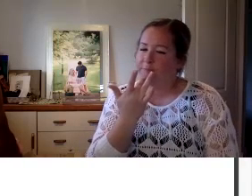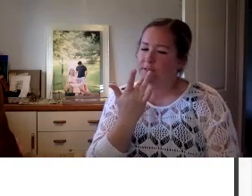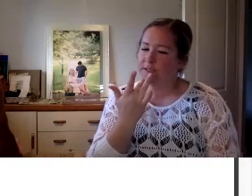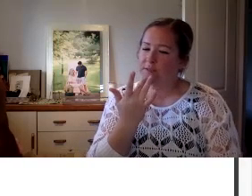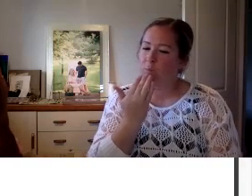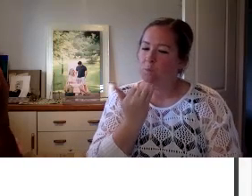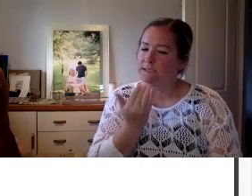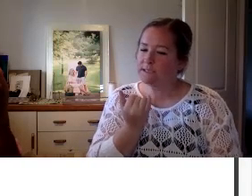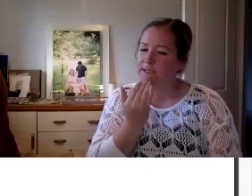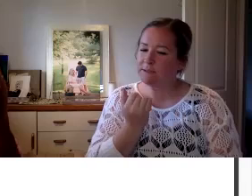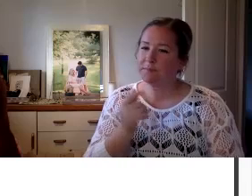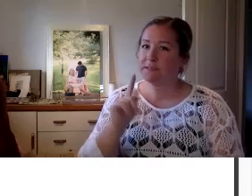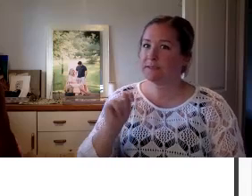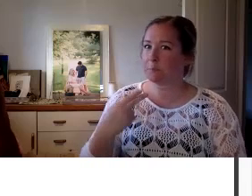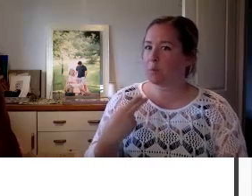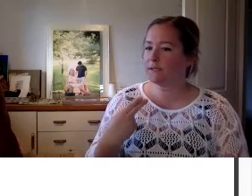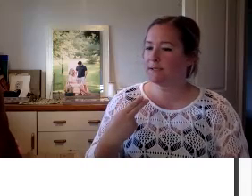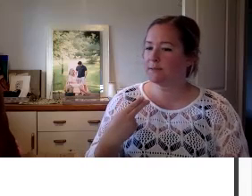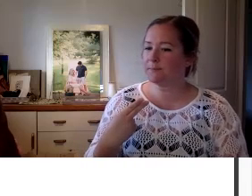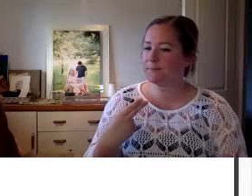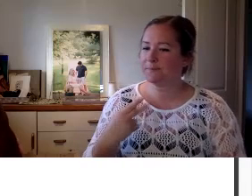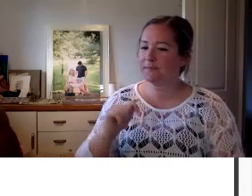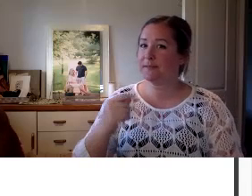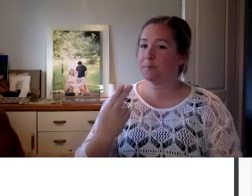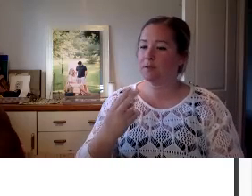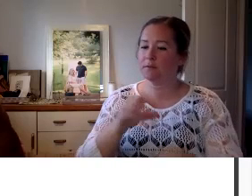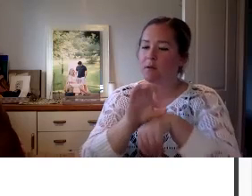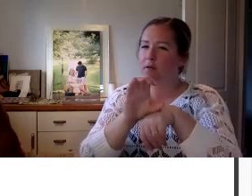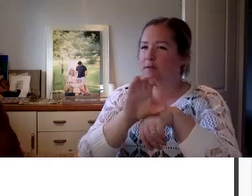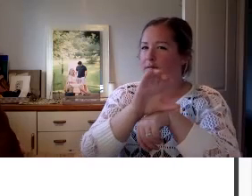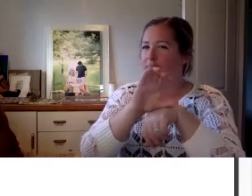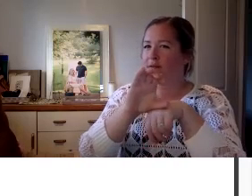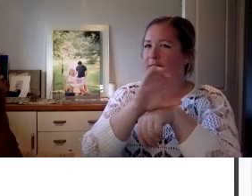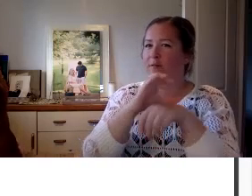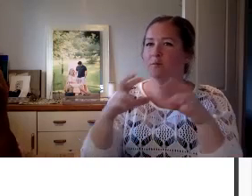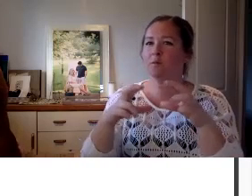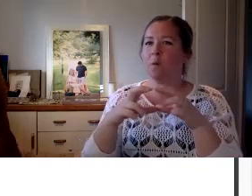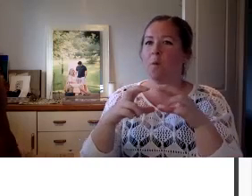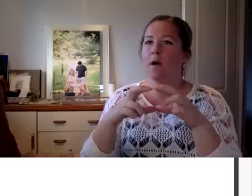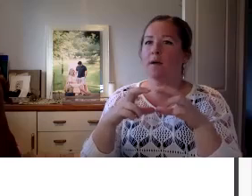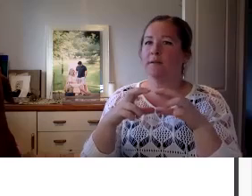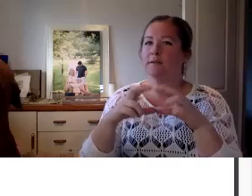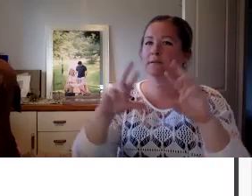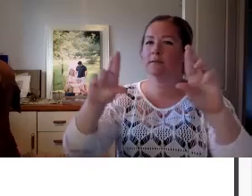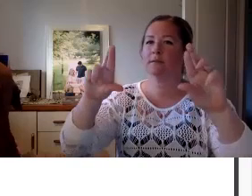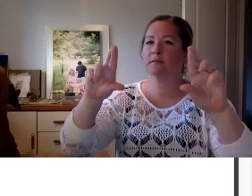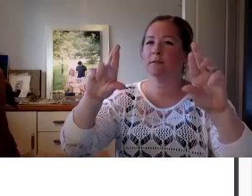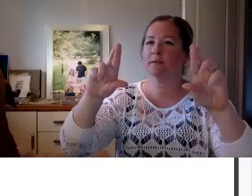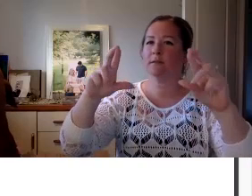My favorite treats at Tim Hortons are the chocolate